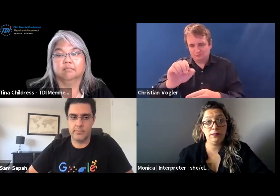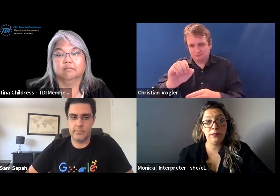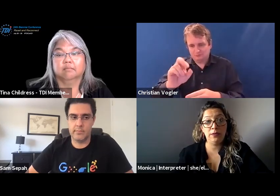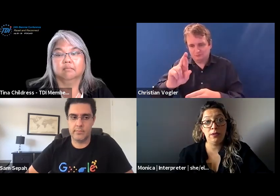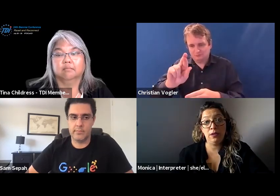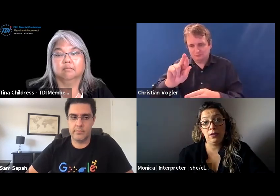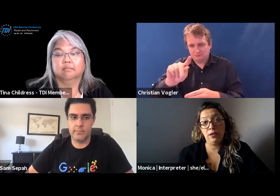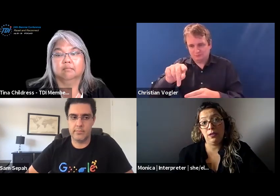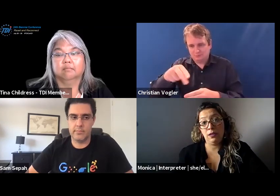it's called